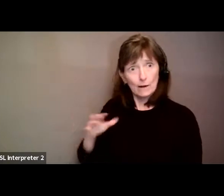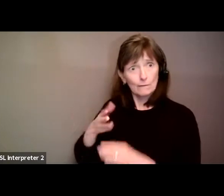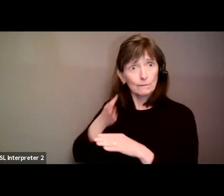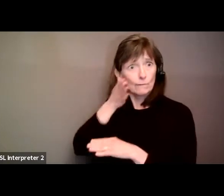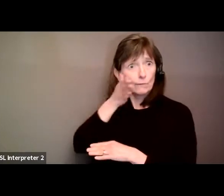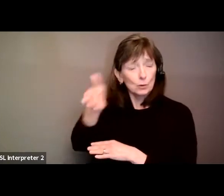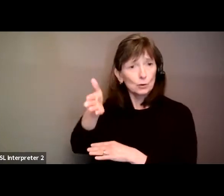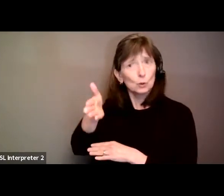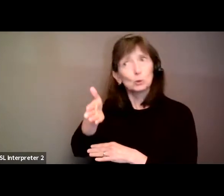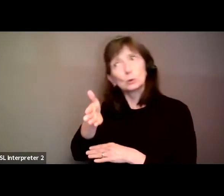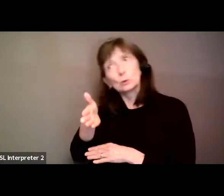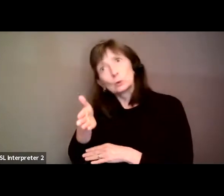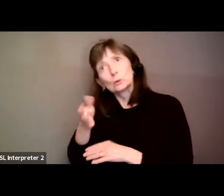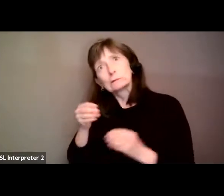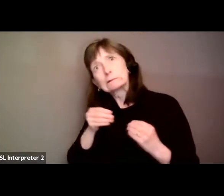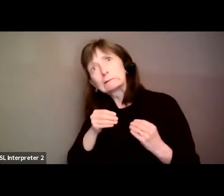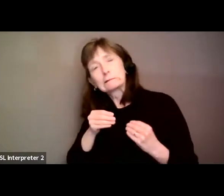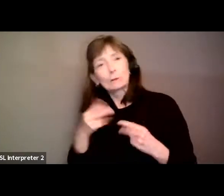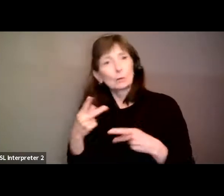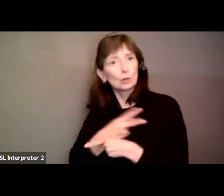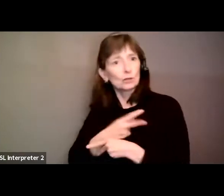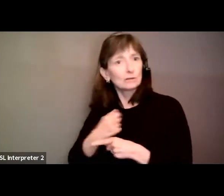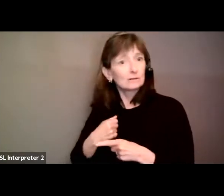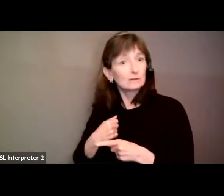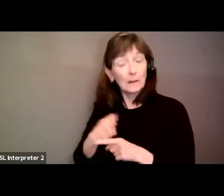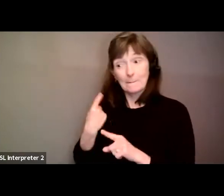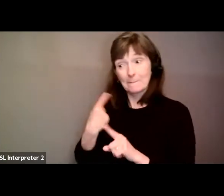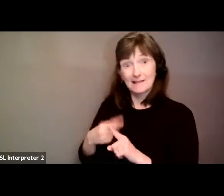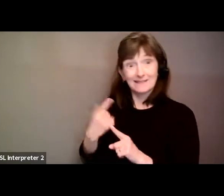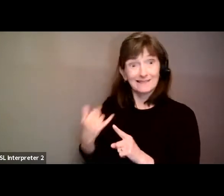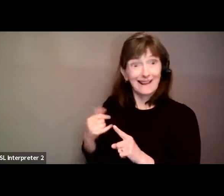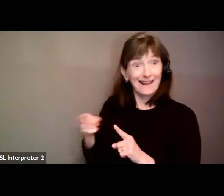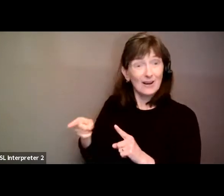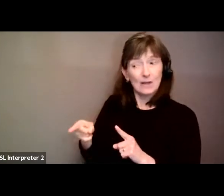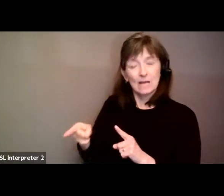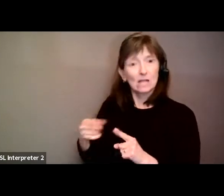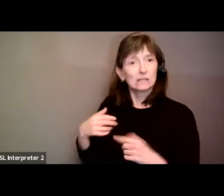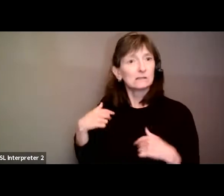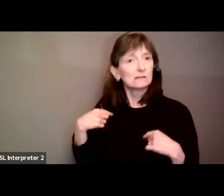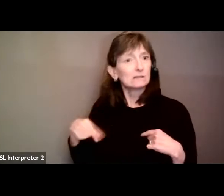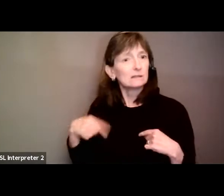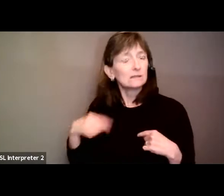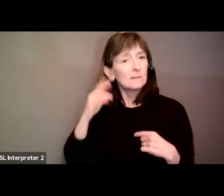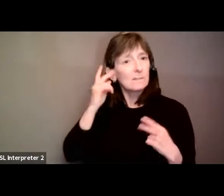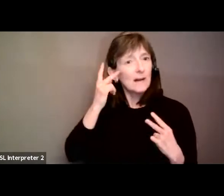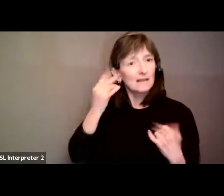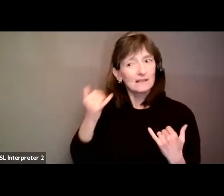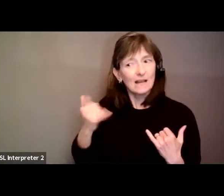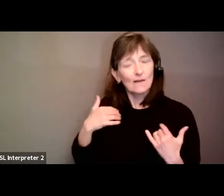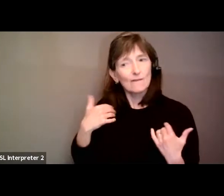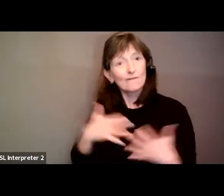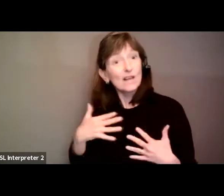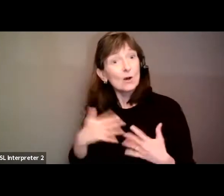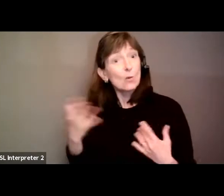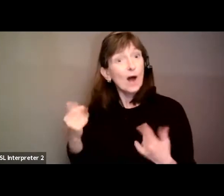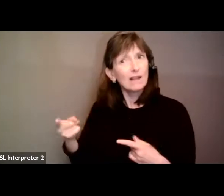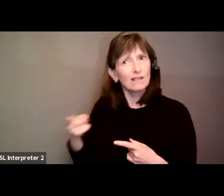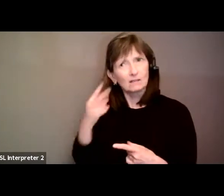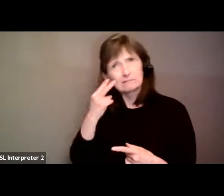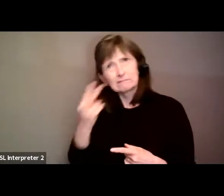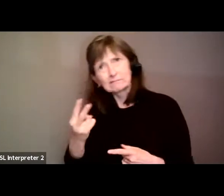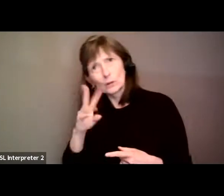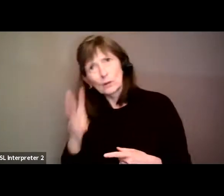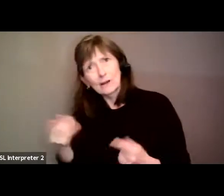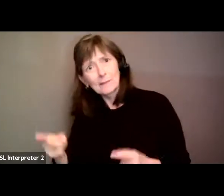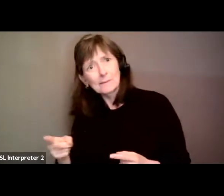all, and many of them are currently suffering from an existential dread that no child should ever have to contend with. Most of us didn't